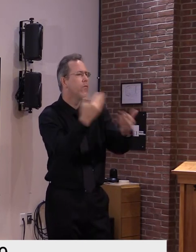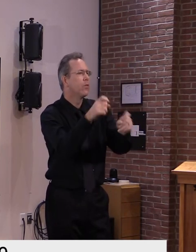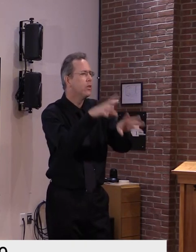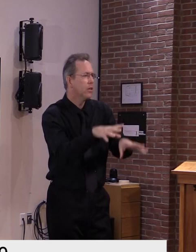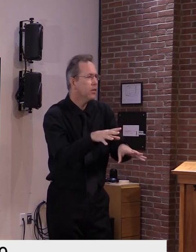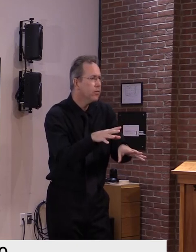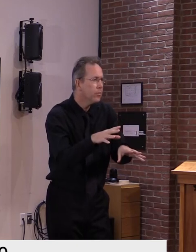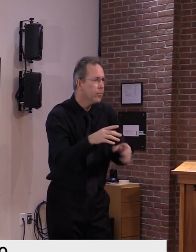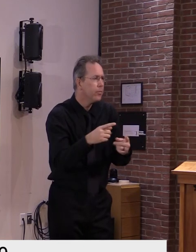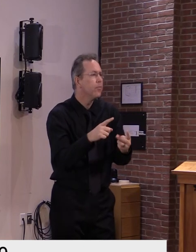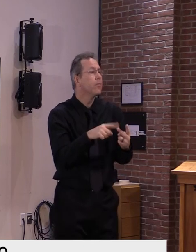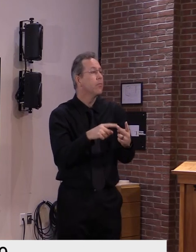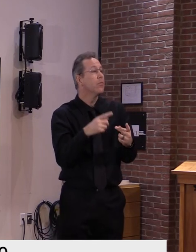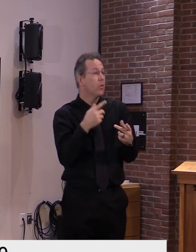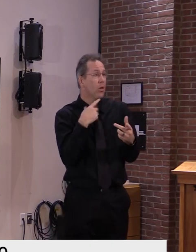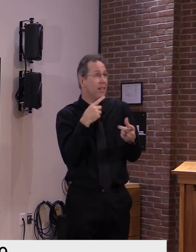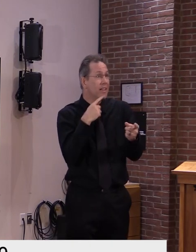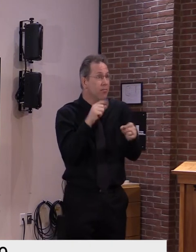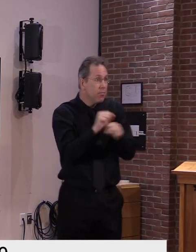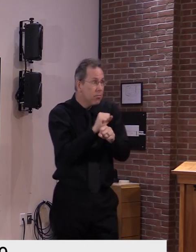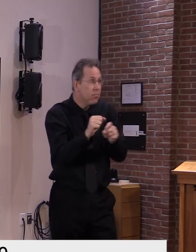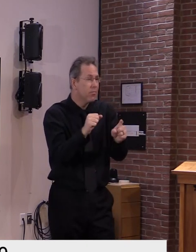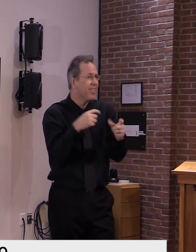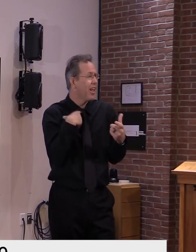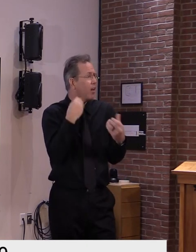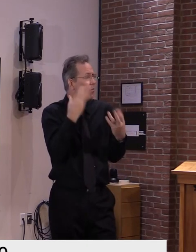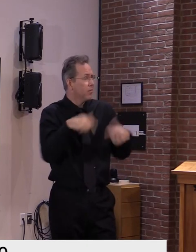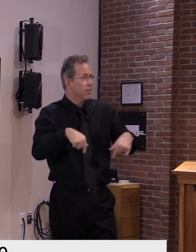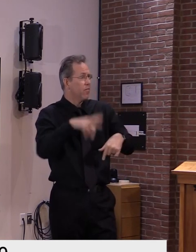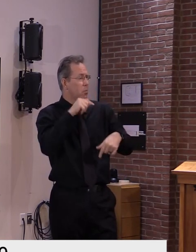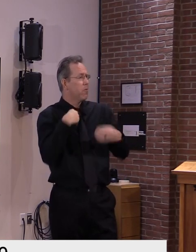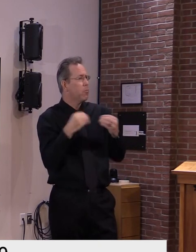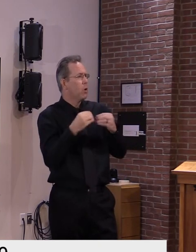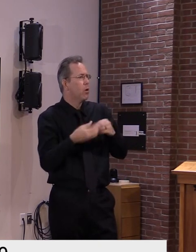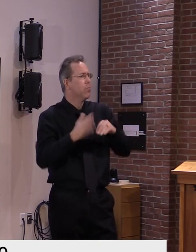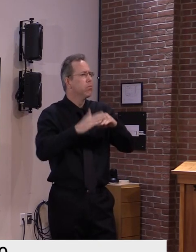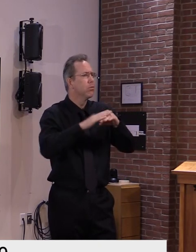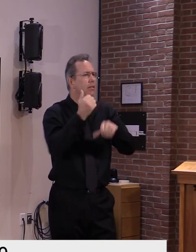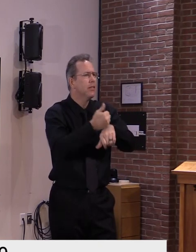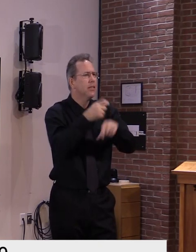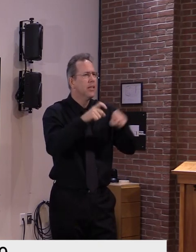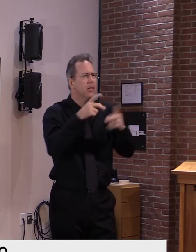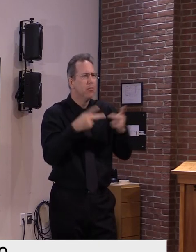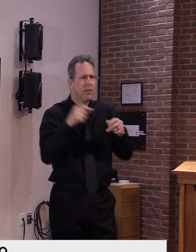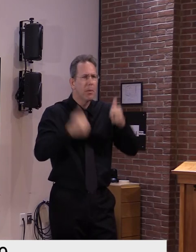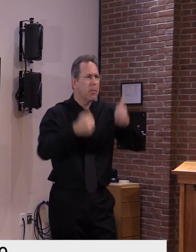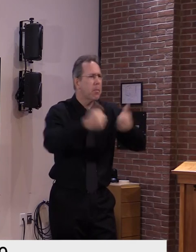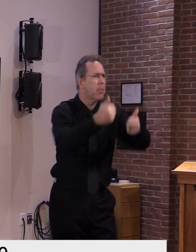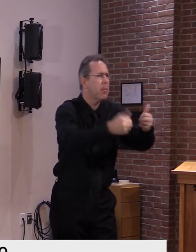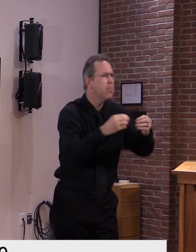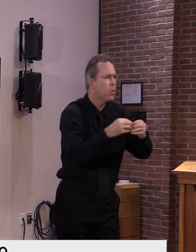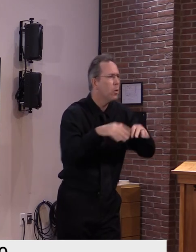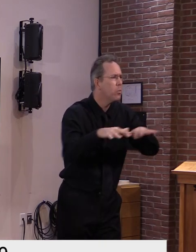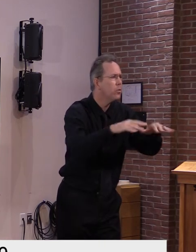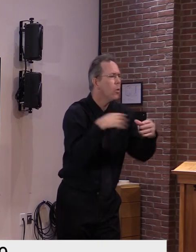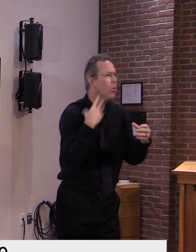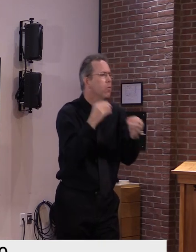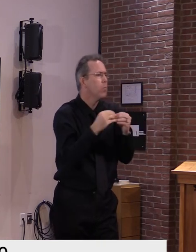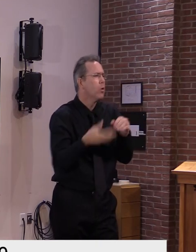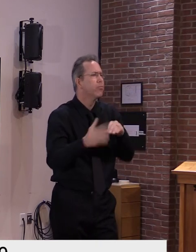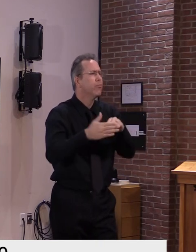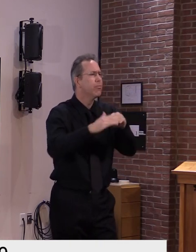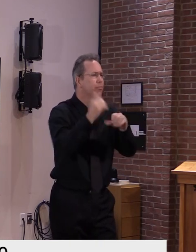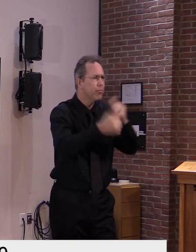dramatically, as you noted, throughout the state, and we continue to try and build upon that so that we can get our case count back